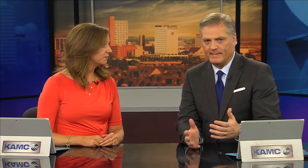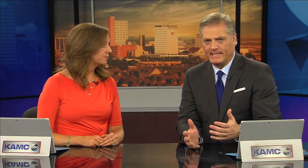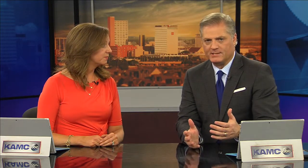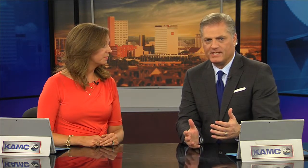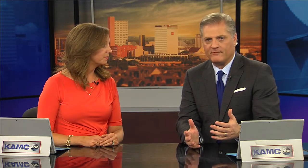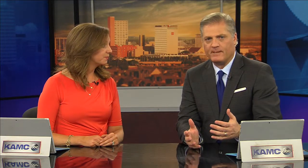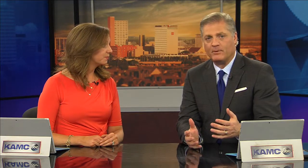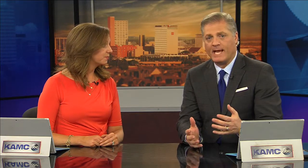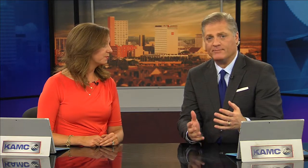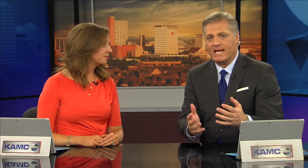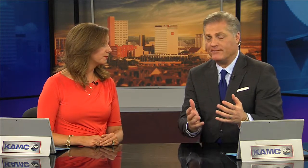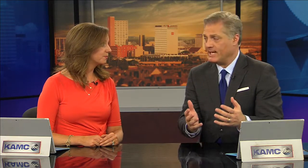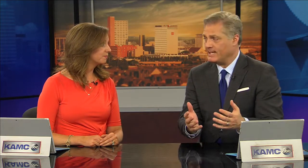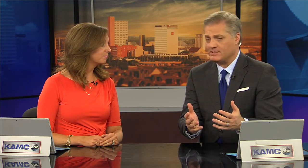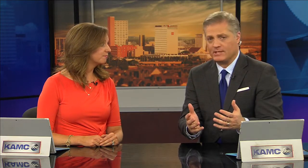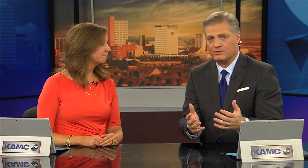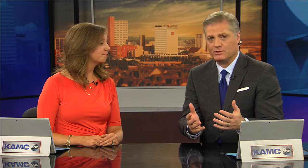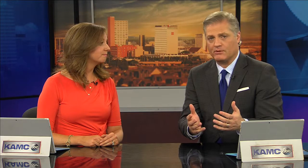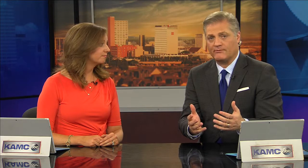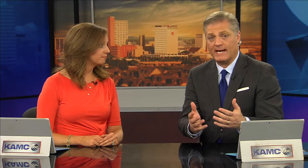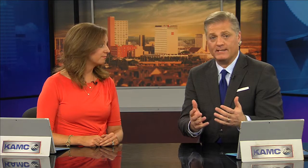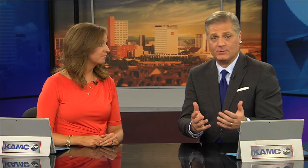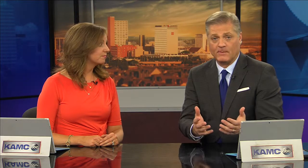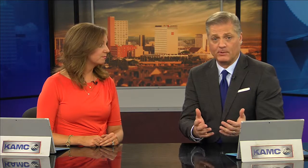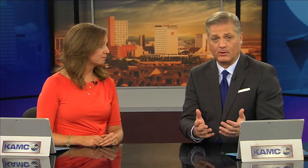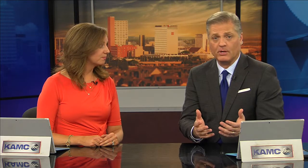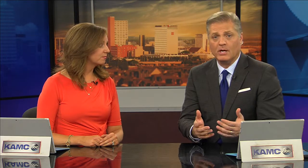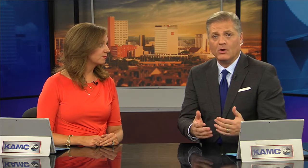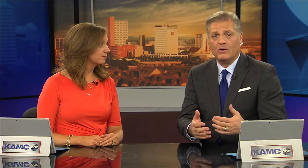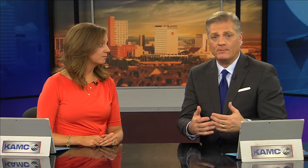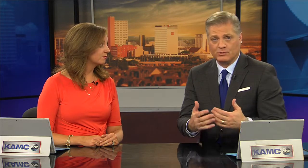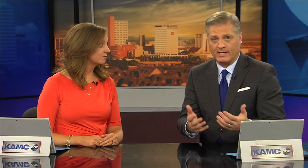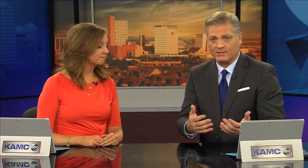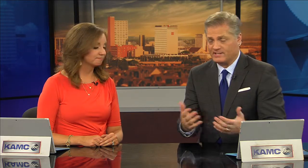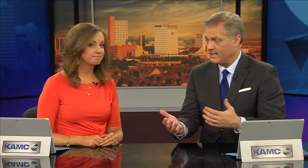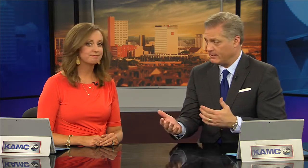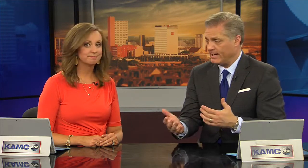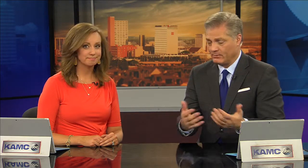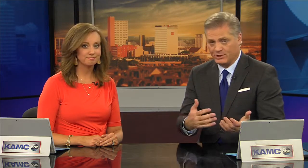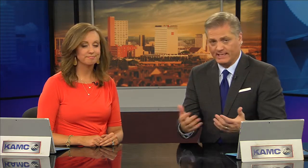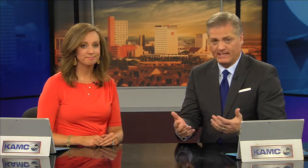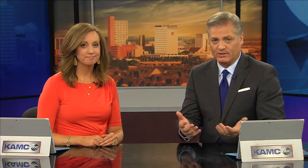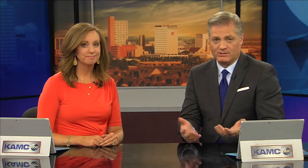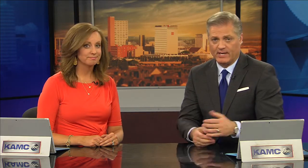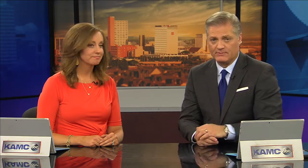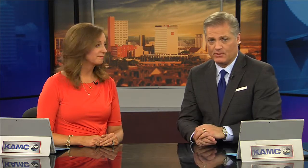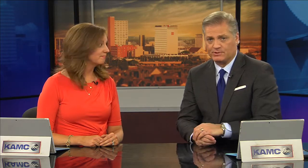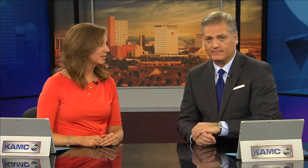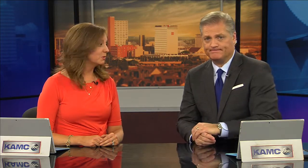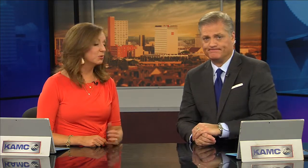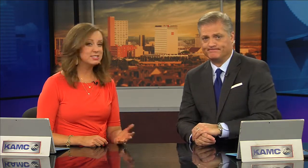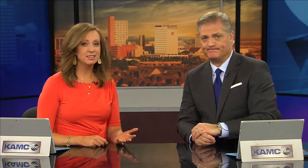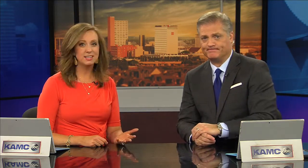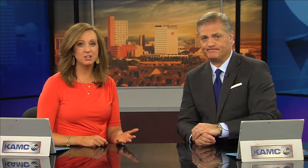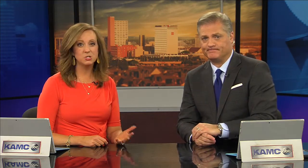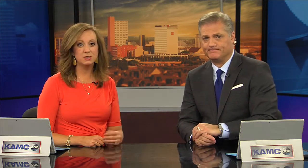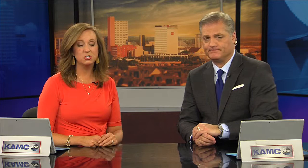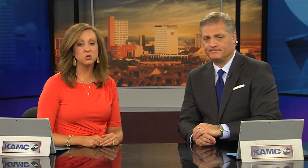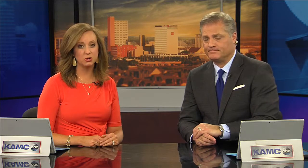meetings, deaf people have to have an ASL certified interpreter who helps translate sign language into English and vice versa. But recently, there's been a shortage